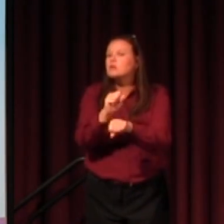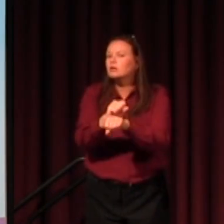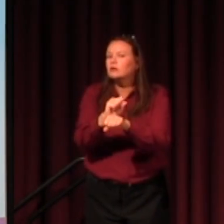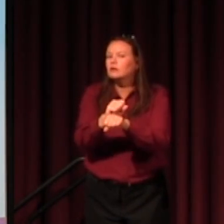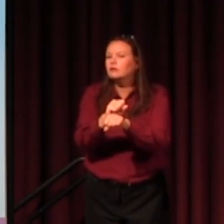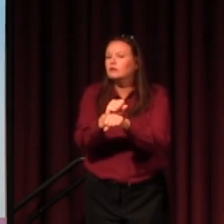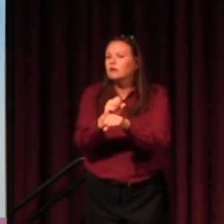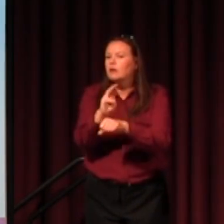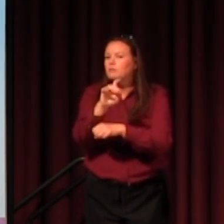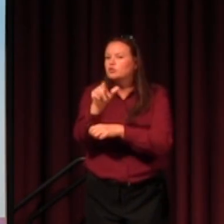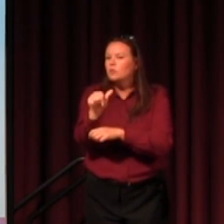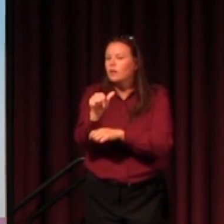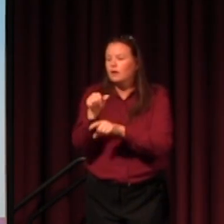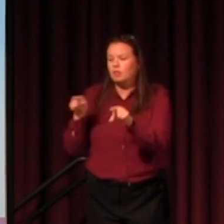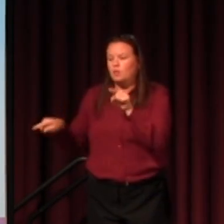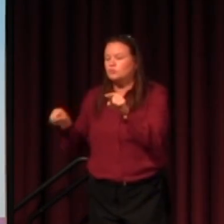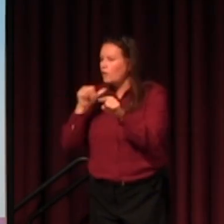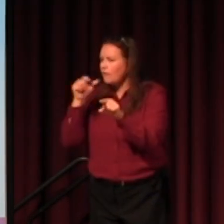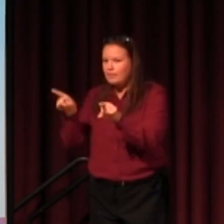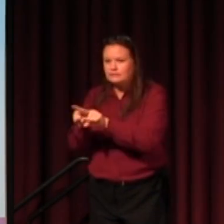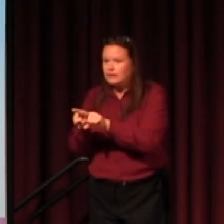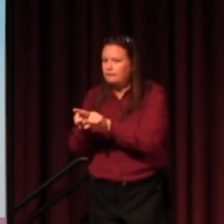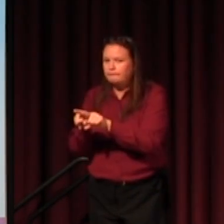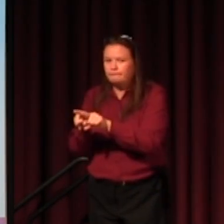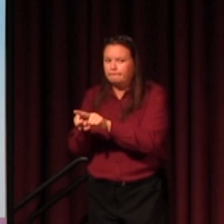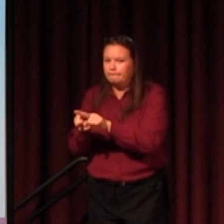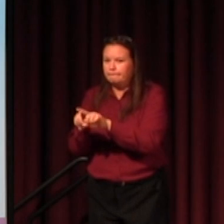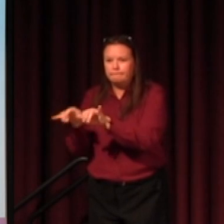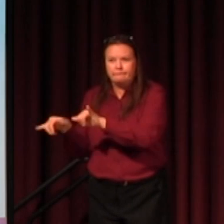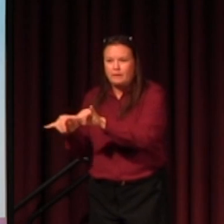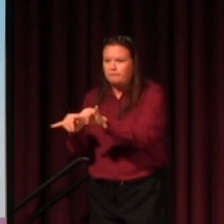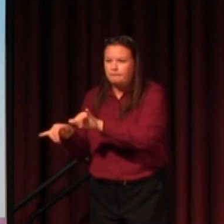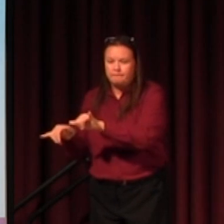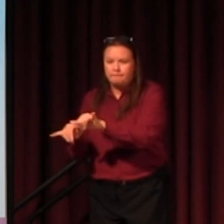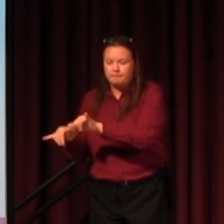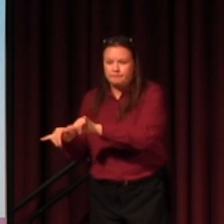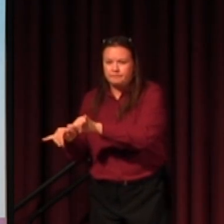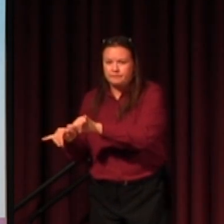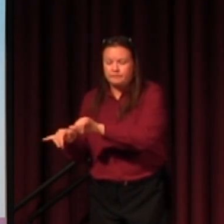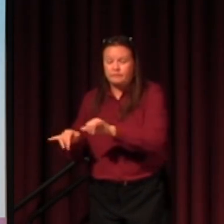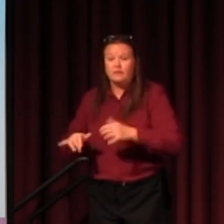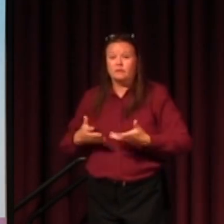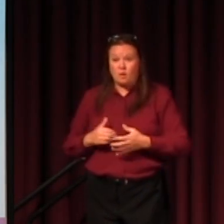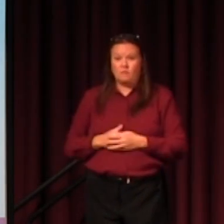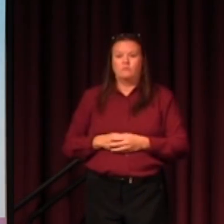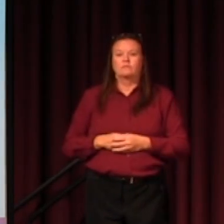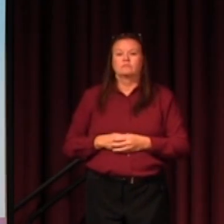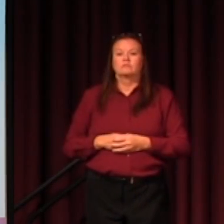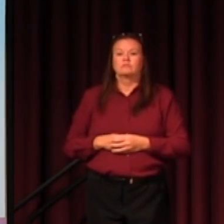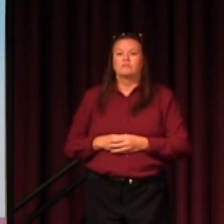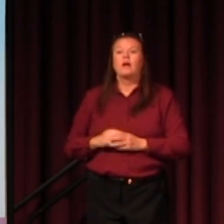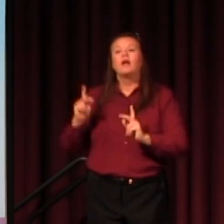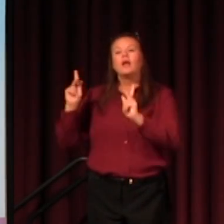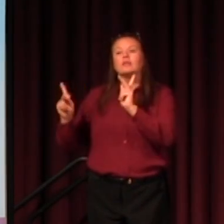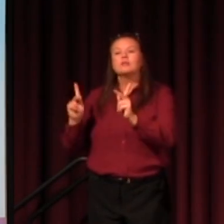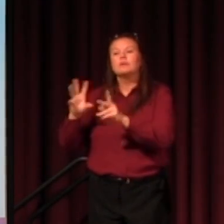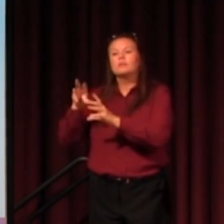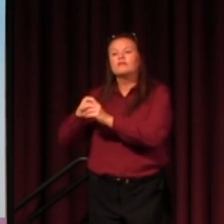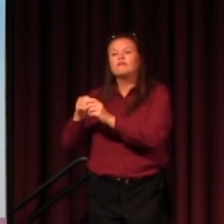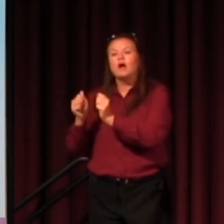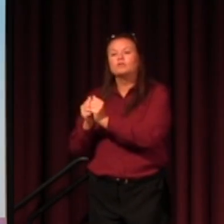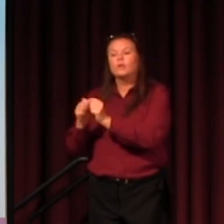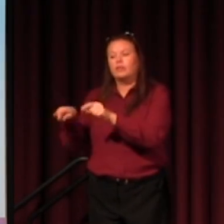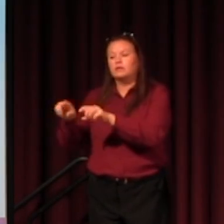Right? Like, those two things are not the same. And the people that are in the system help define the way the system